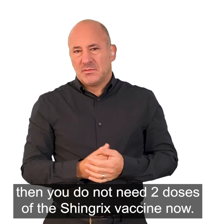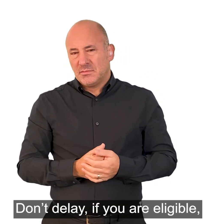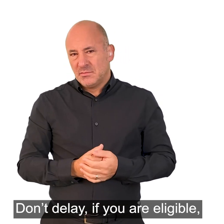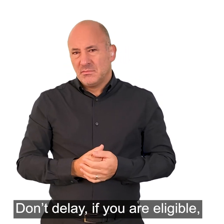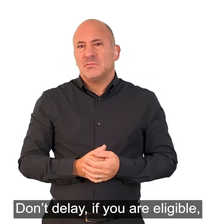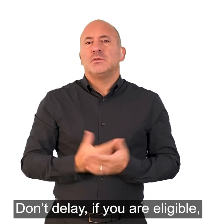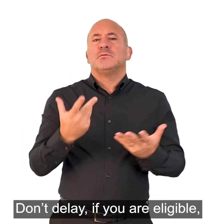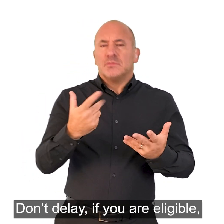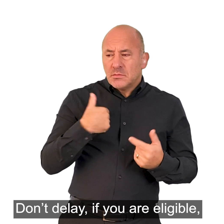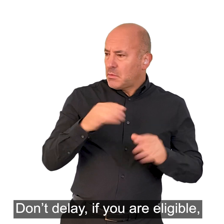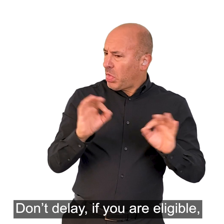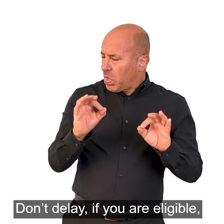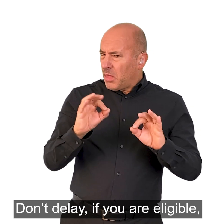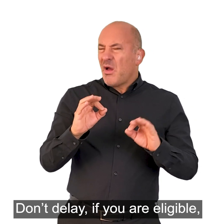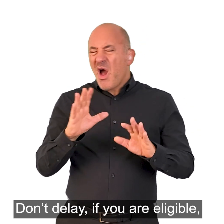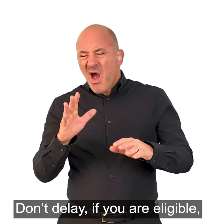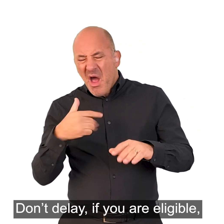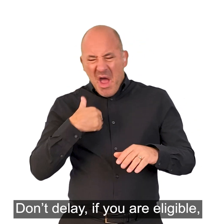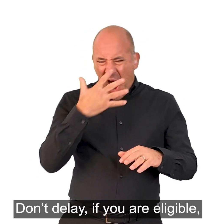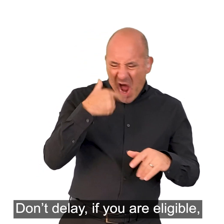Don't delay if you are eligible.